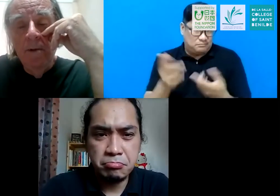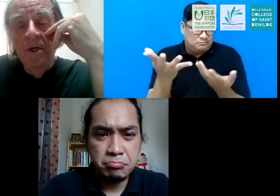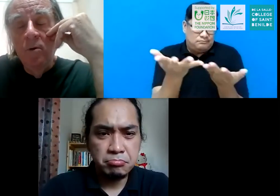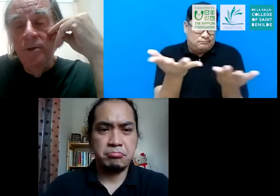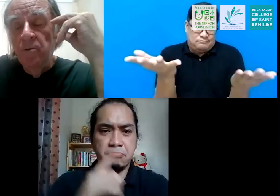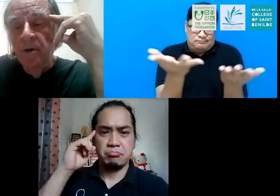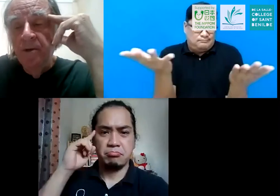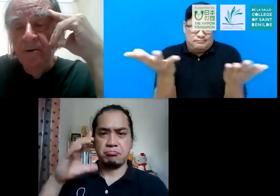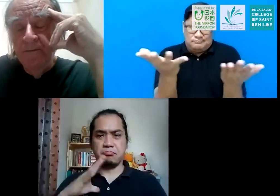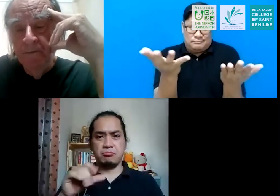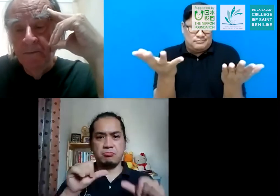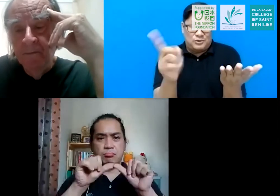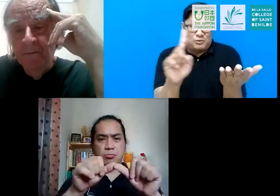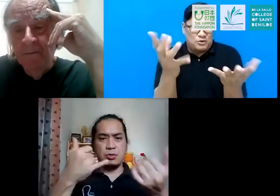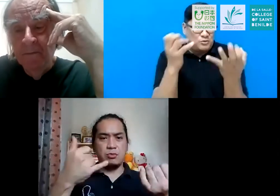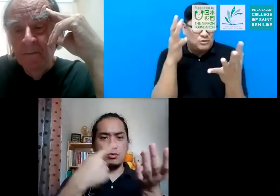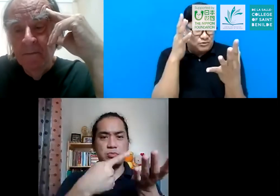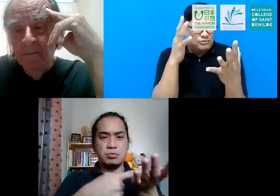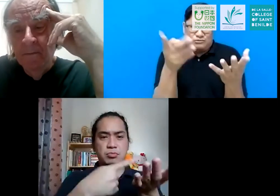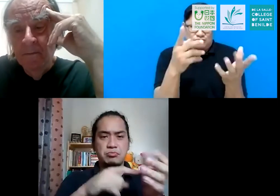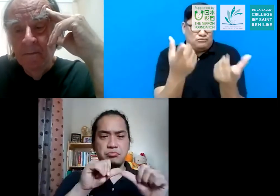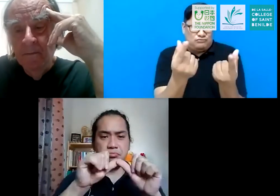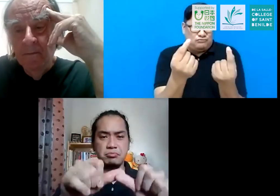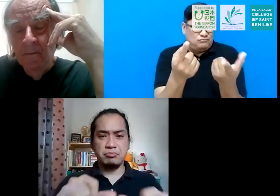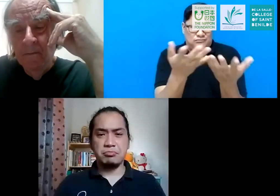So let me know what you want to do.